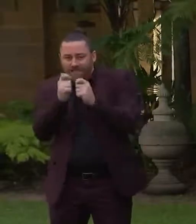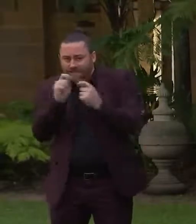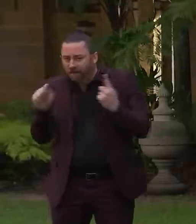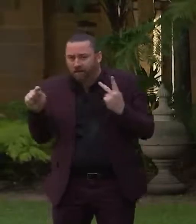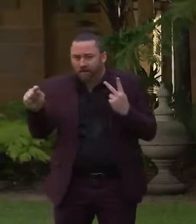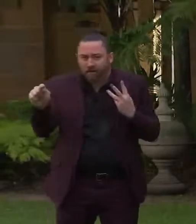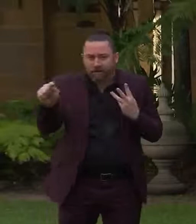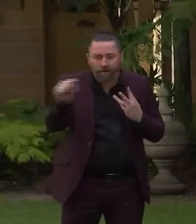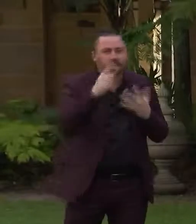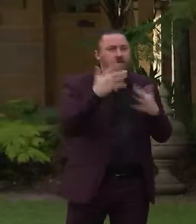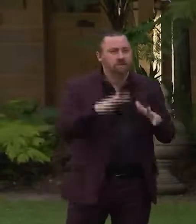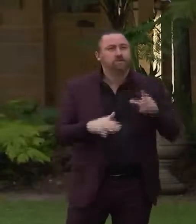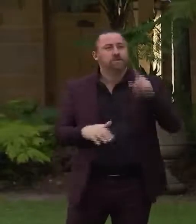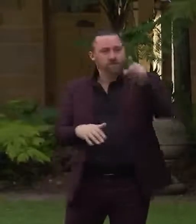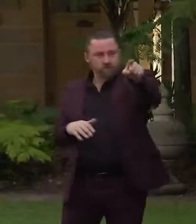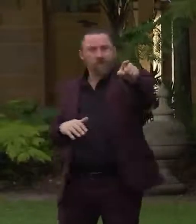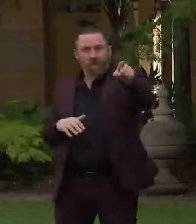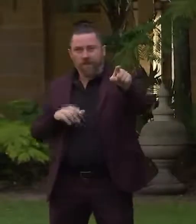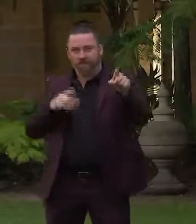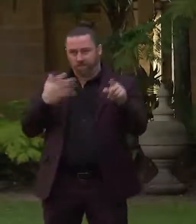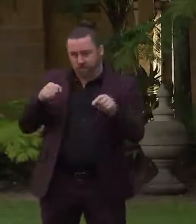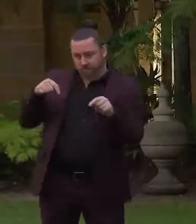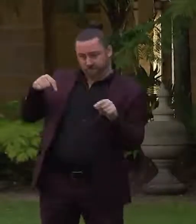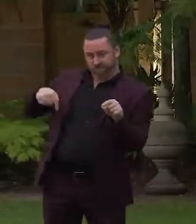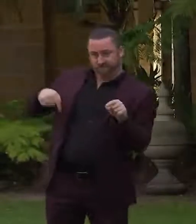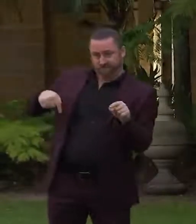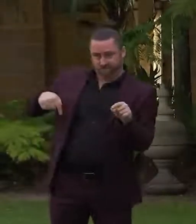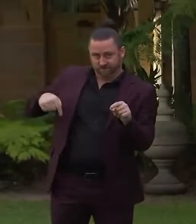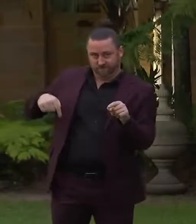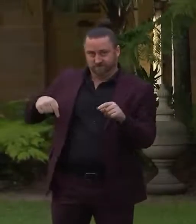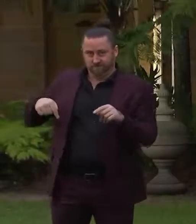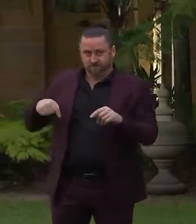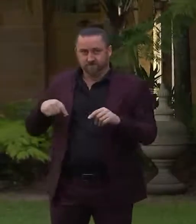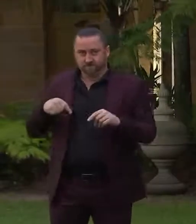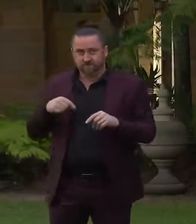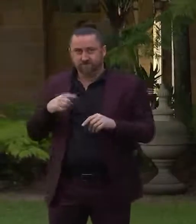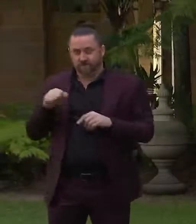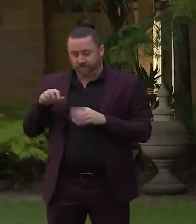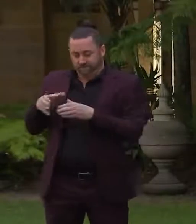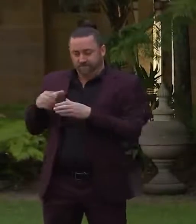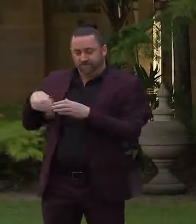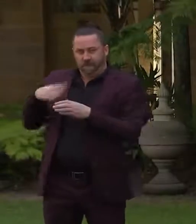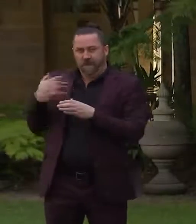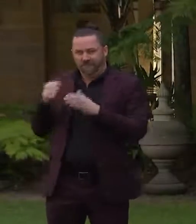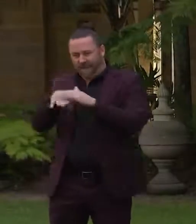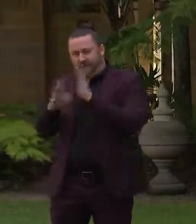possibly have been exposed. Yeah. Positive case from cluster 2.